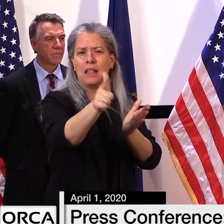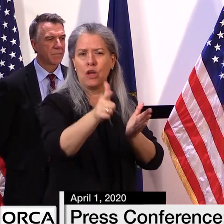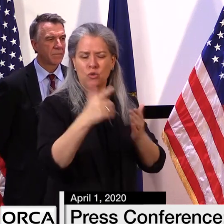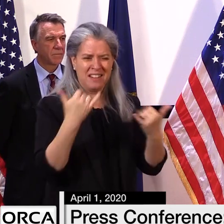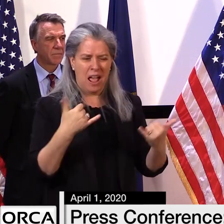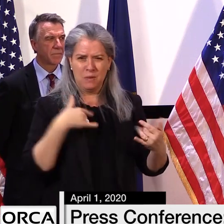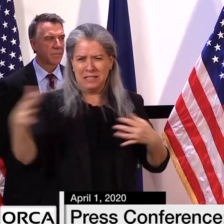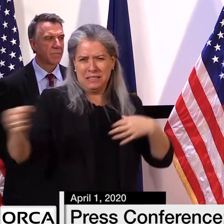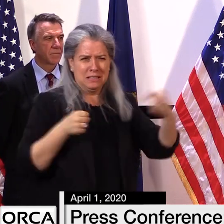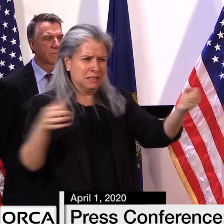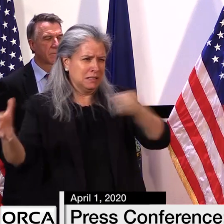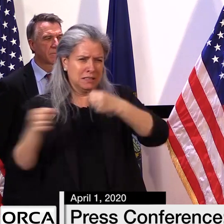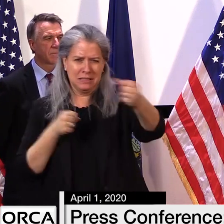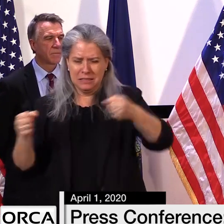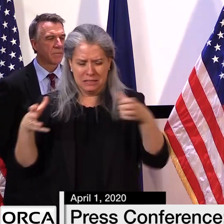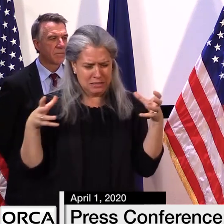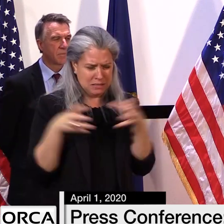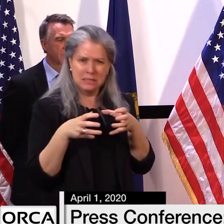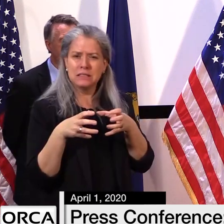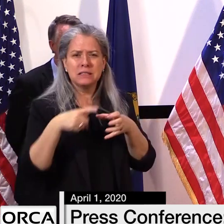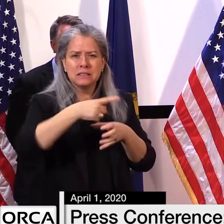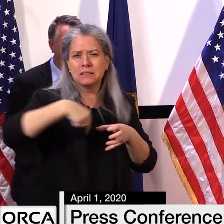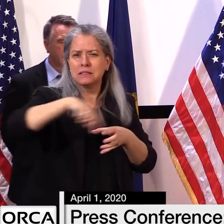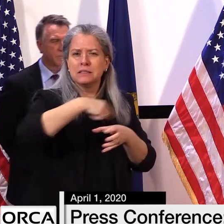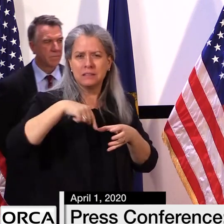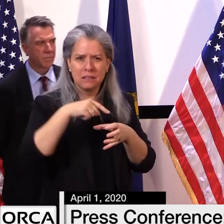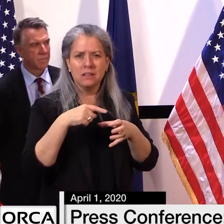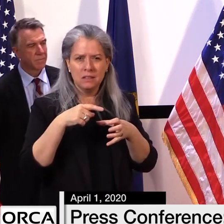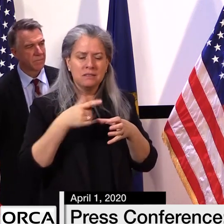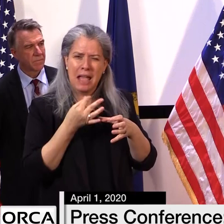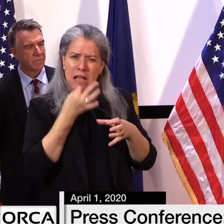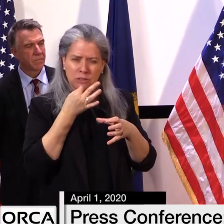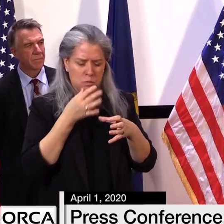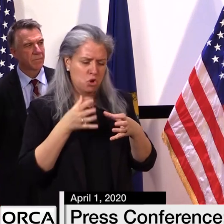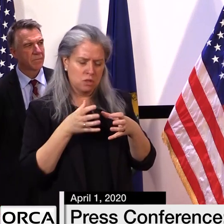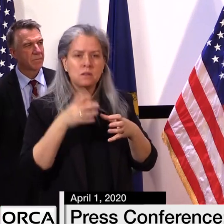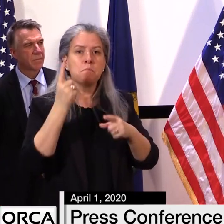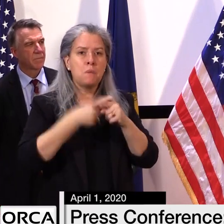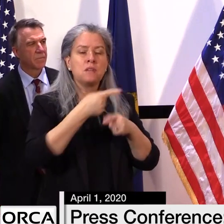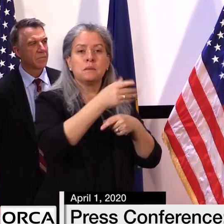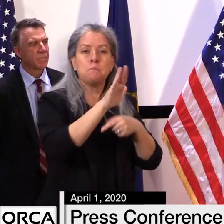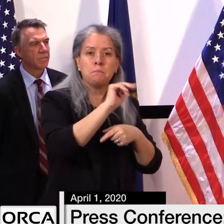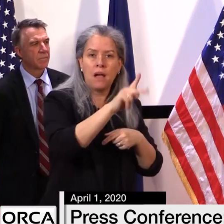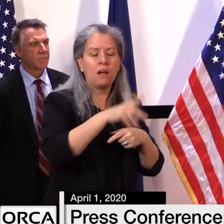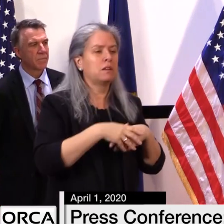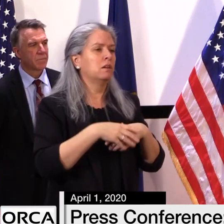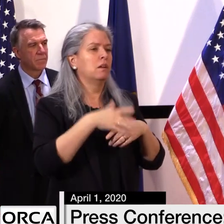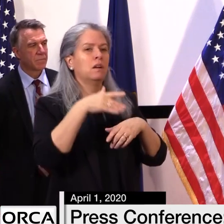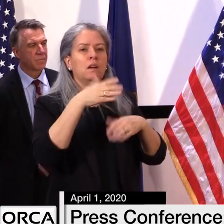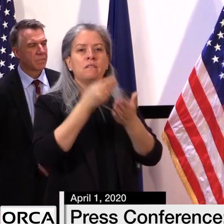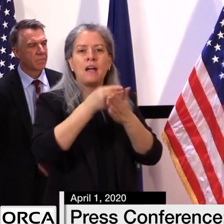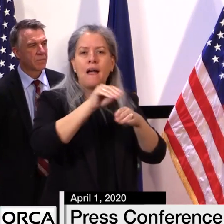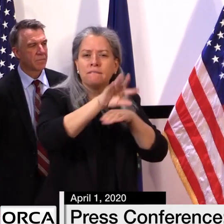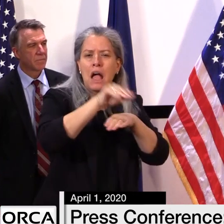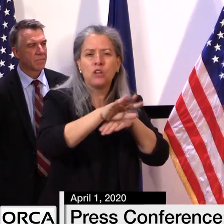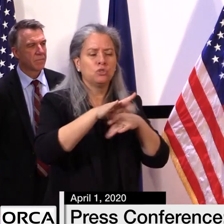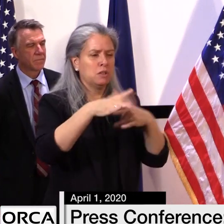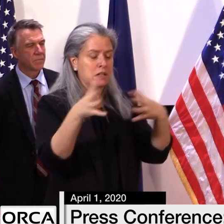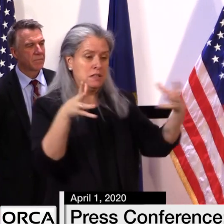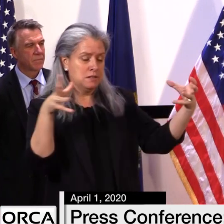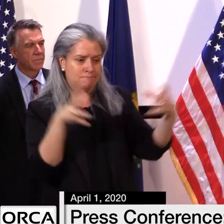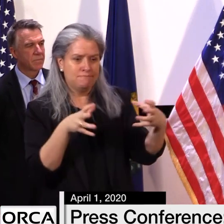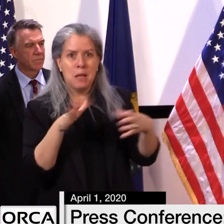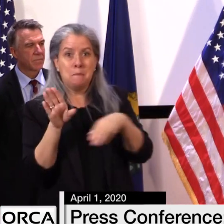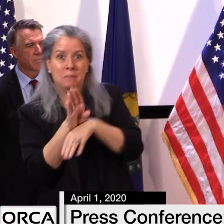with experts from the hardest hit sectors, along with expertise from lenders, financial advisors, and others to help